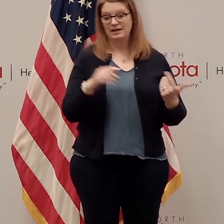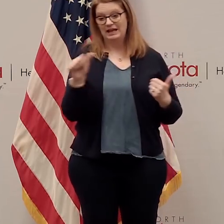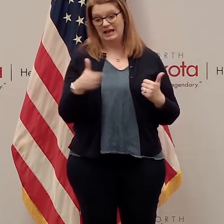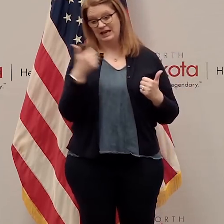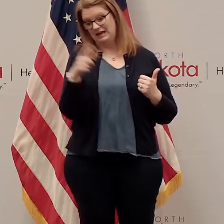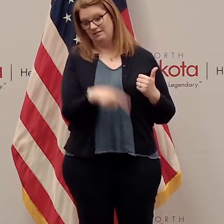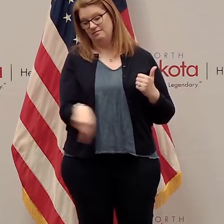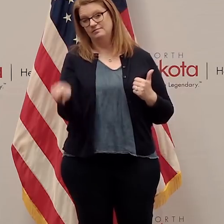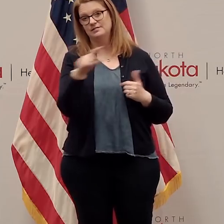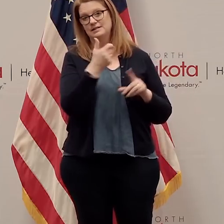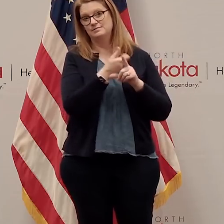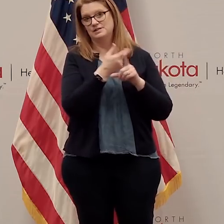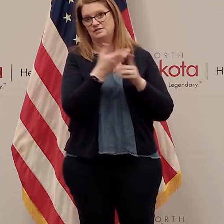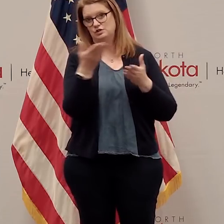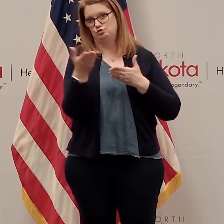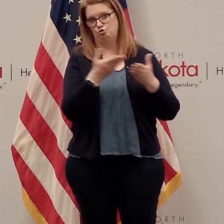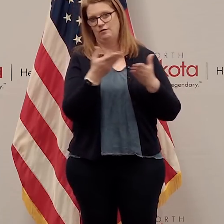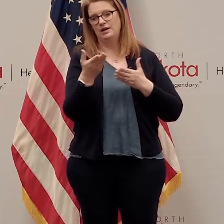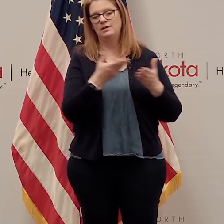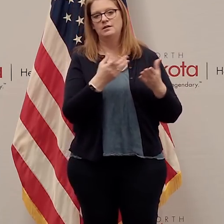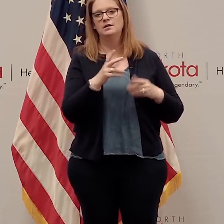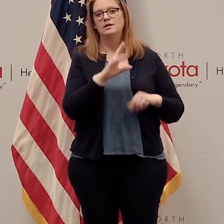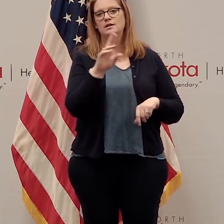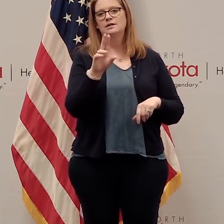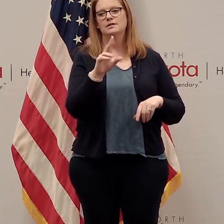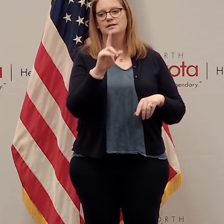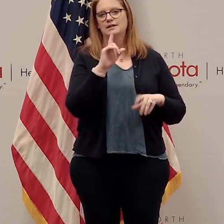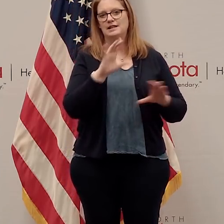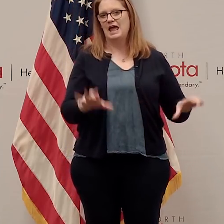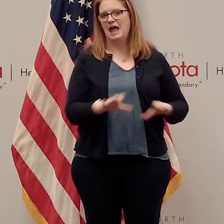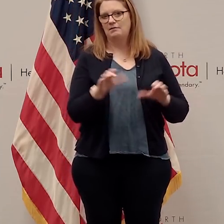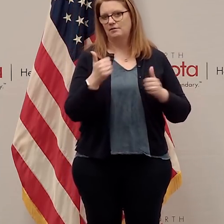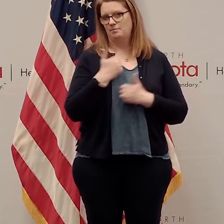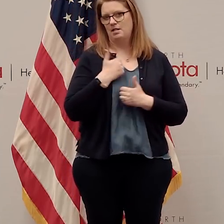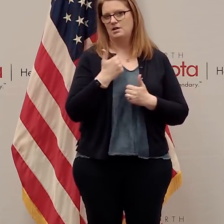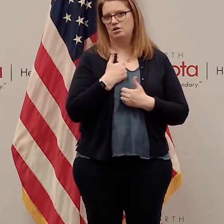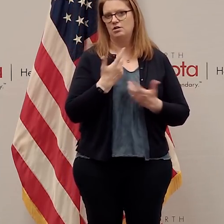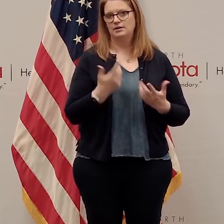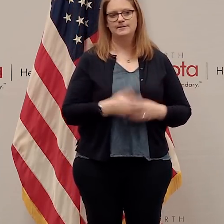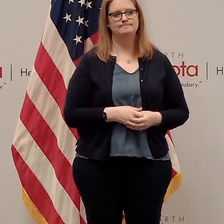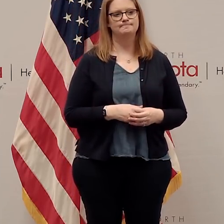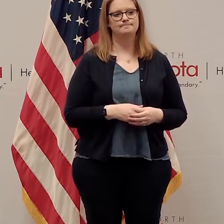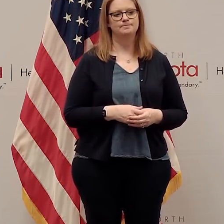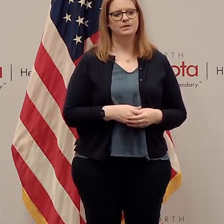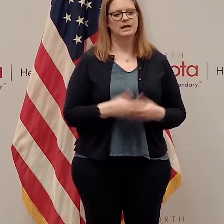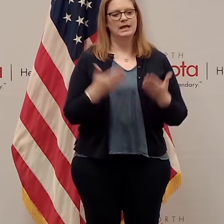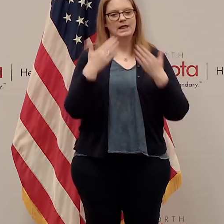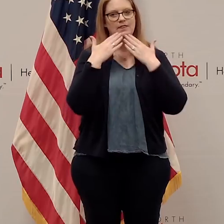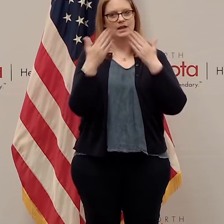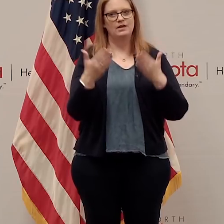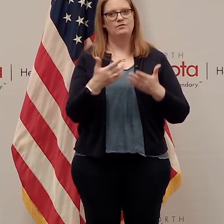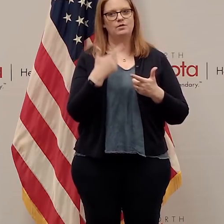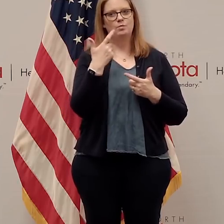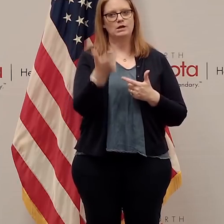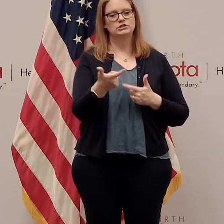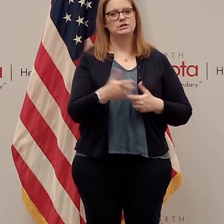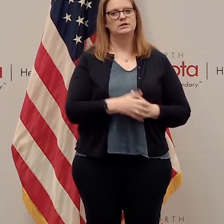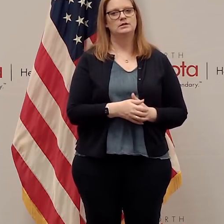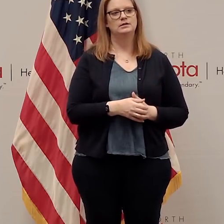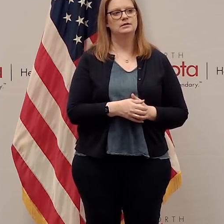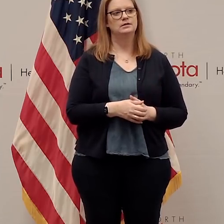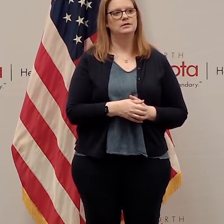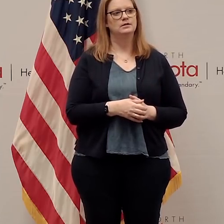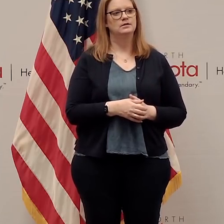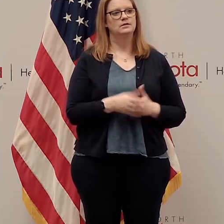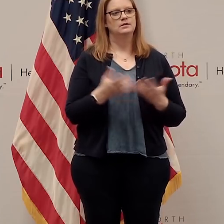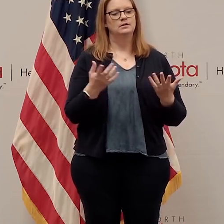may be also serving currently in the active military. Thank you for joining us today. We are